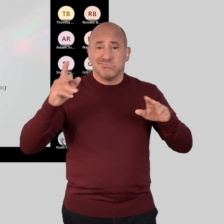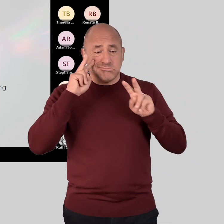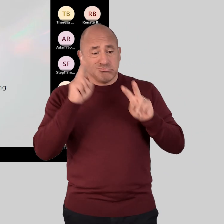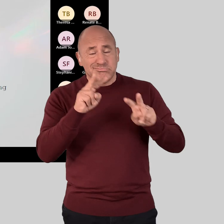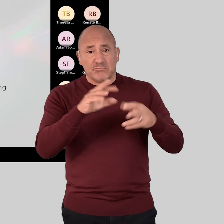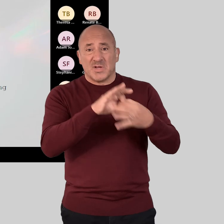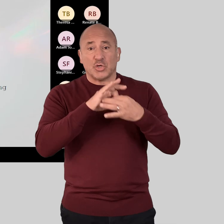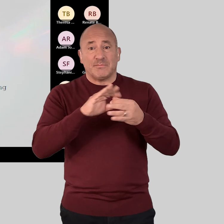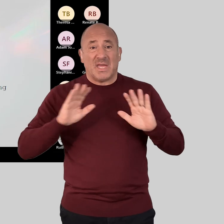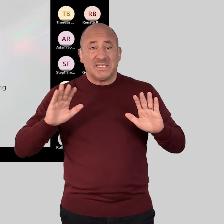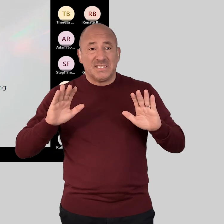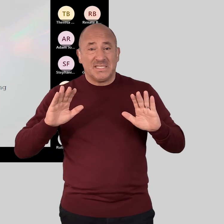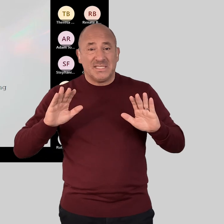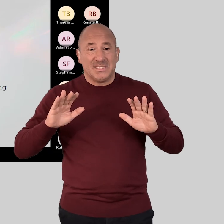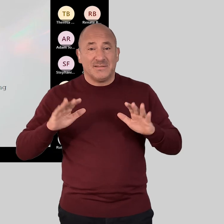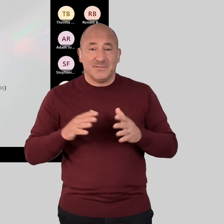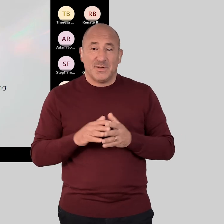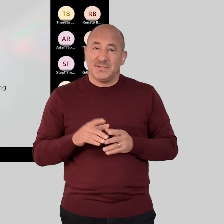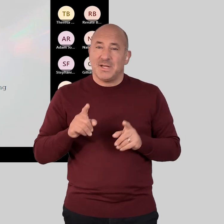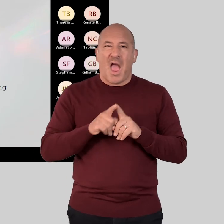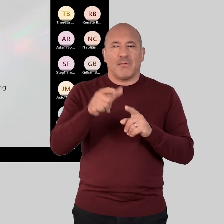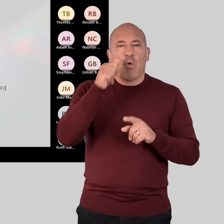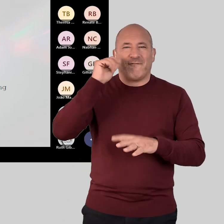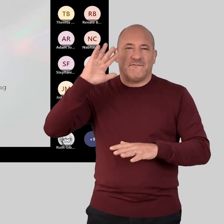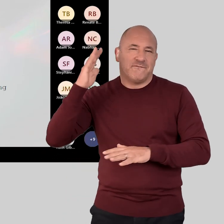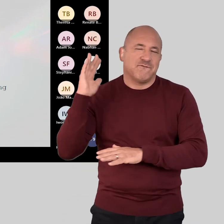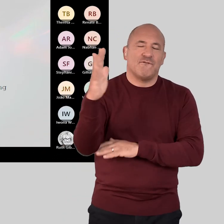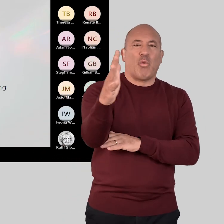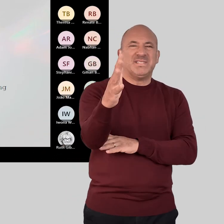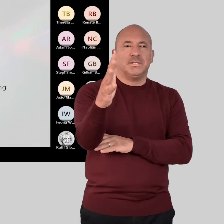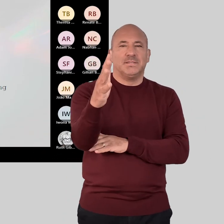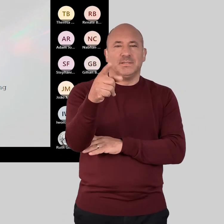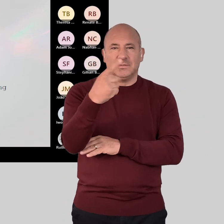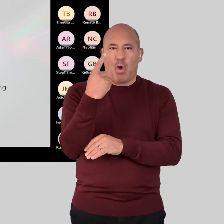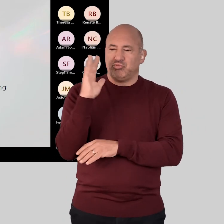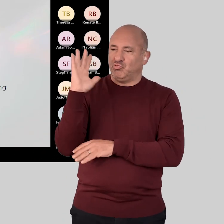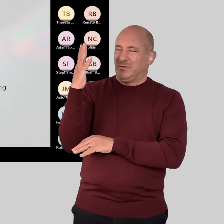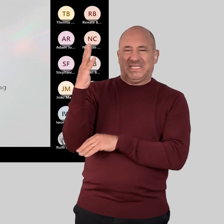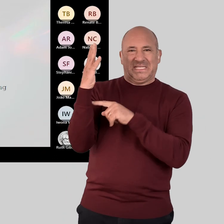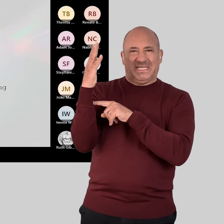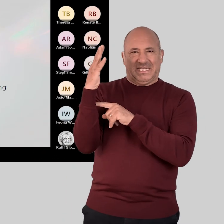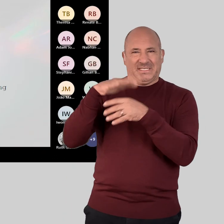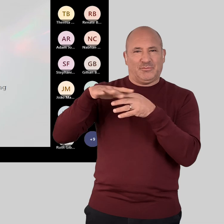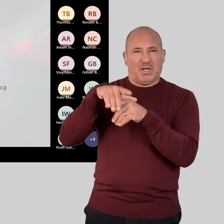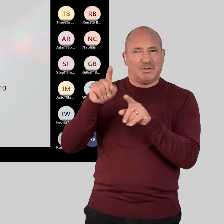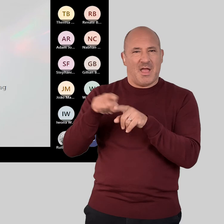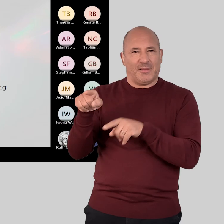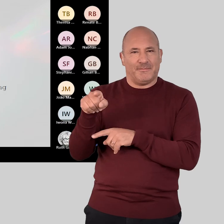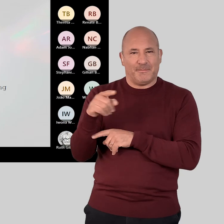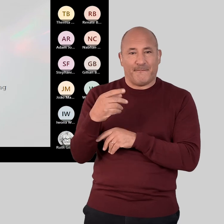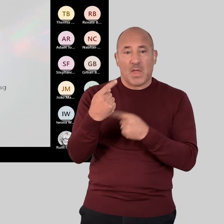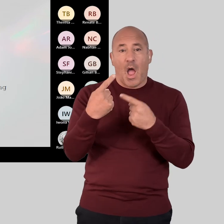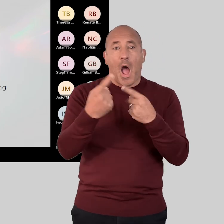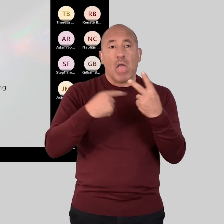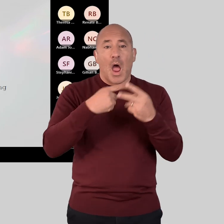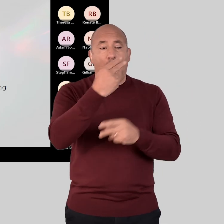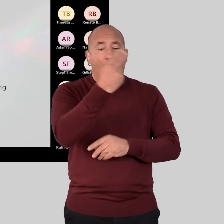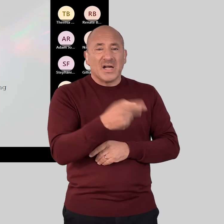online only for as long as it's watched or engaged with. So the whole tree in the forest